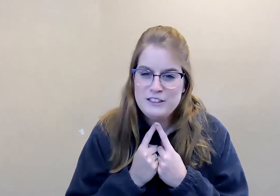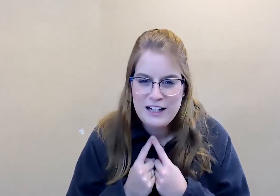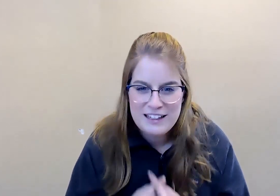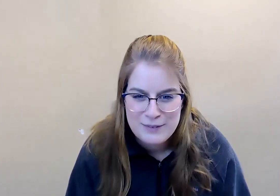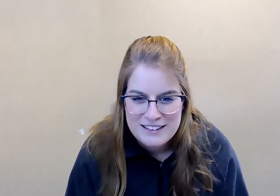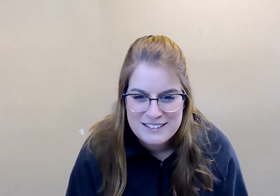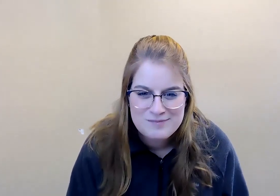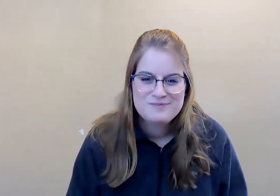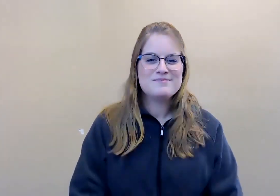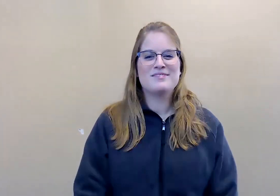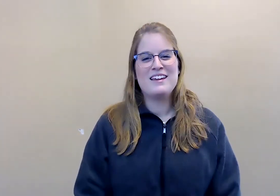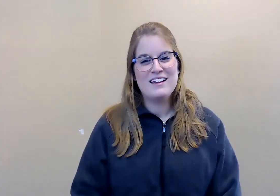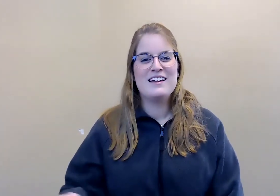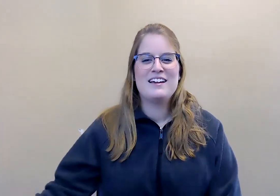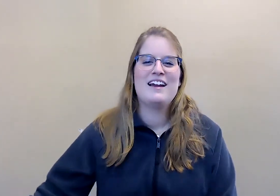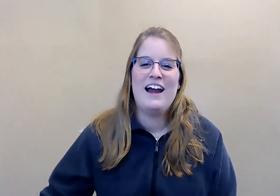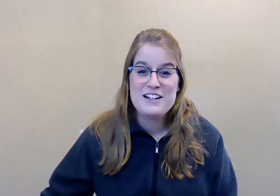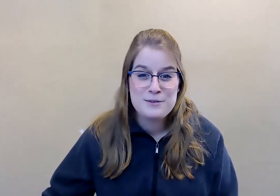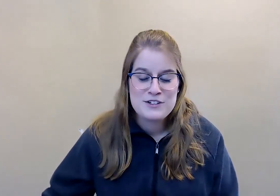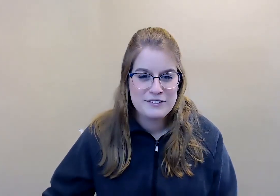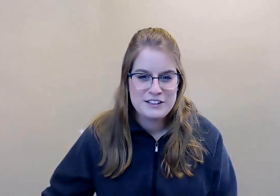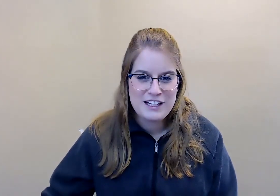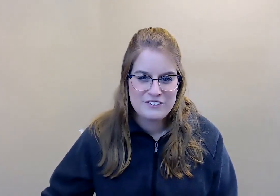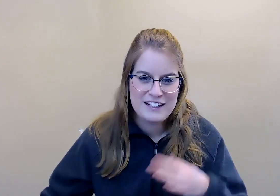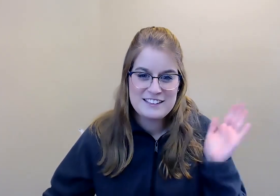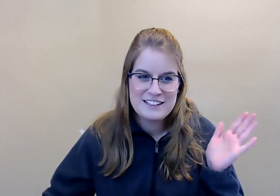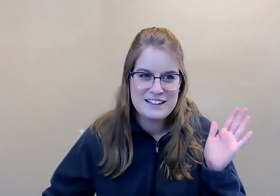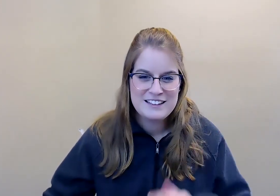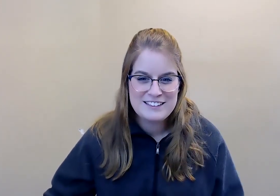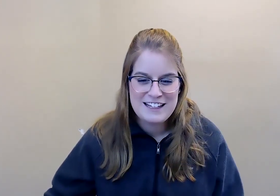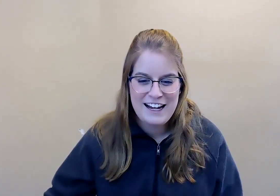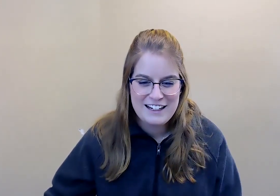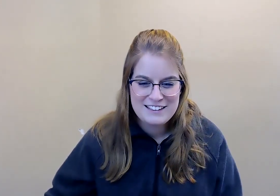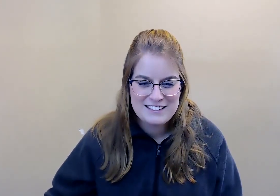not let them in. I had so much fun with you today, friends. See you later.